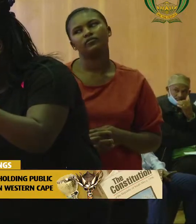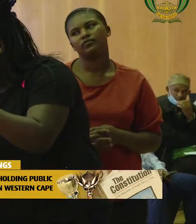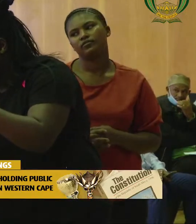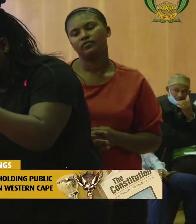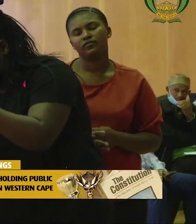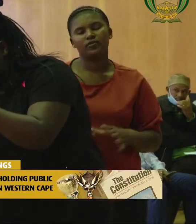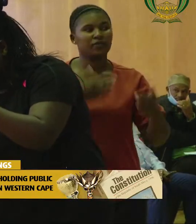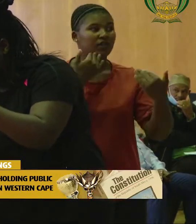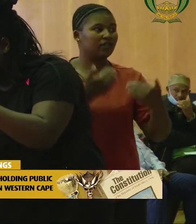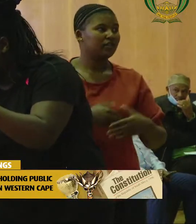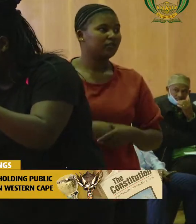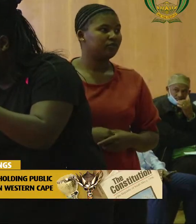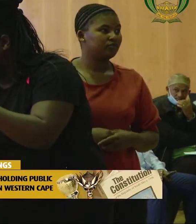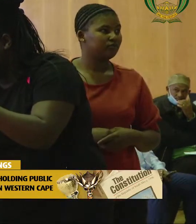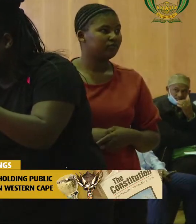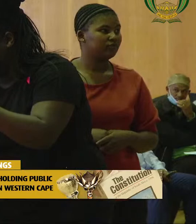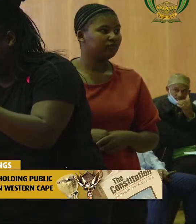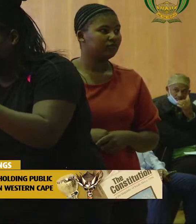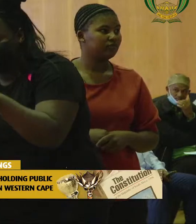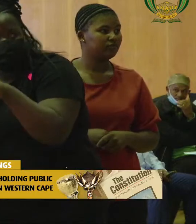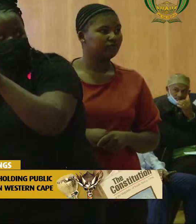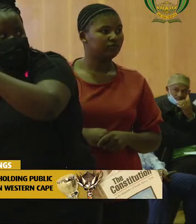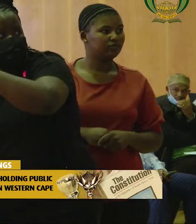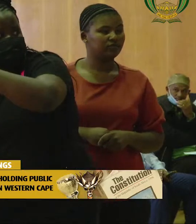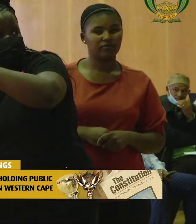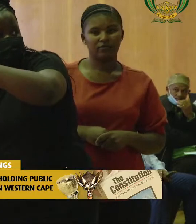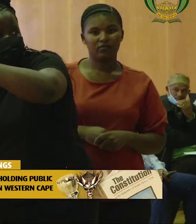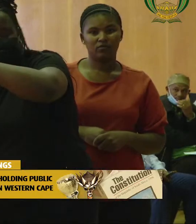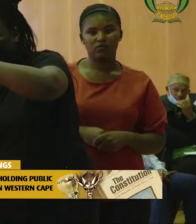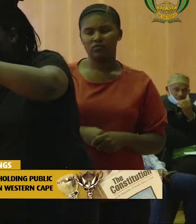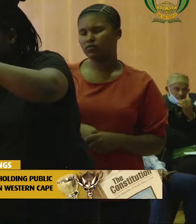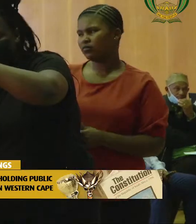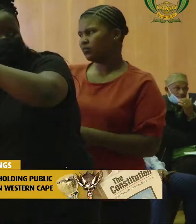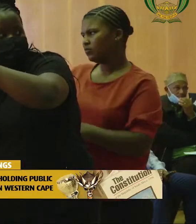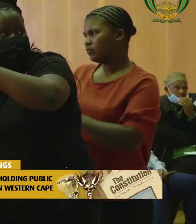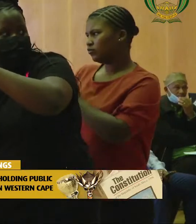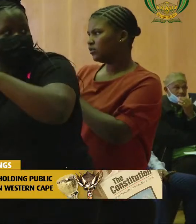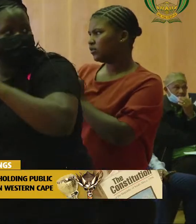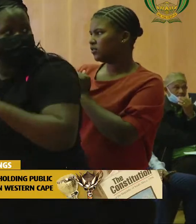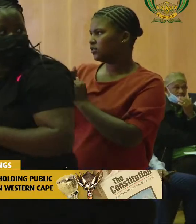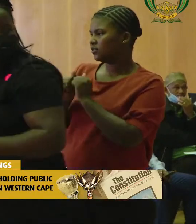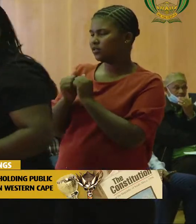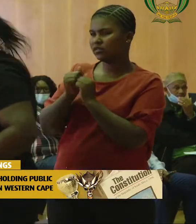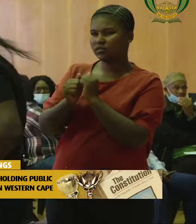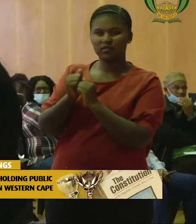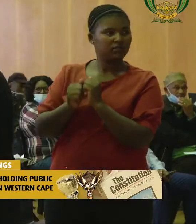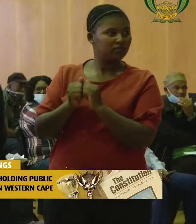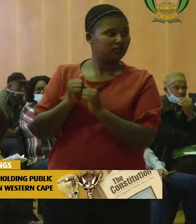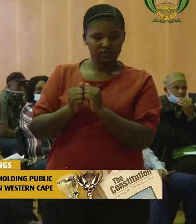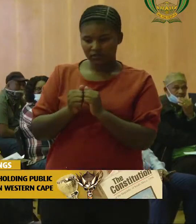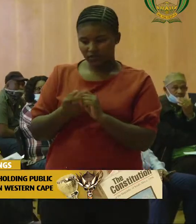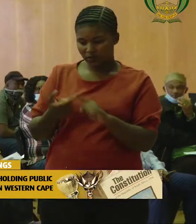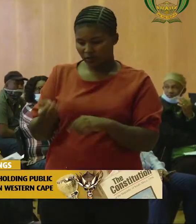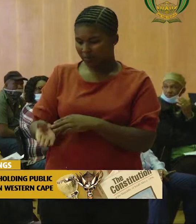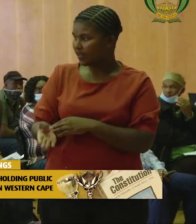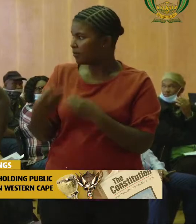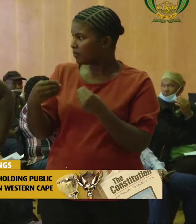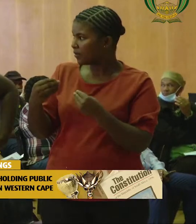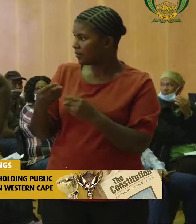Thank you. The I'm speaker, not sure, Buti, I'm not sure those papers, you took them from the chair.